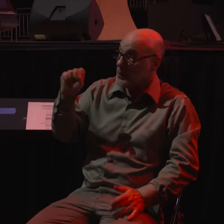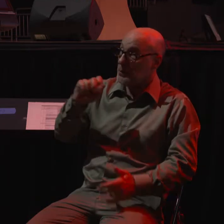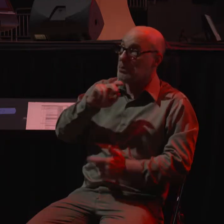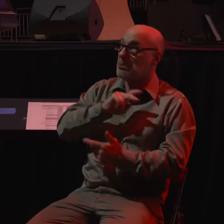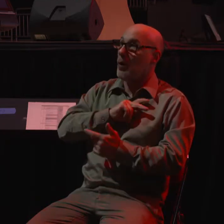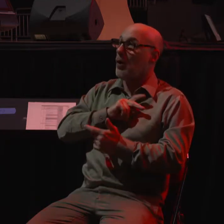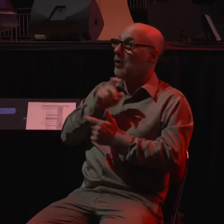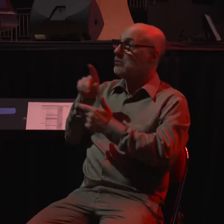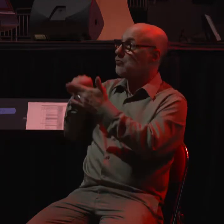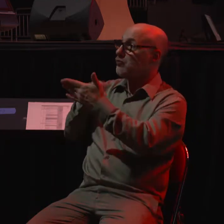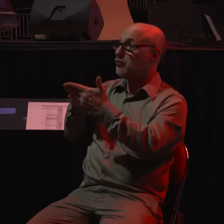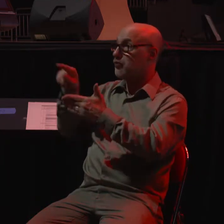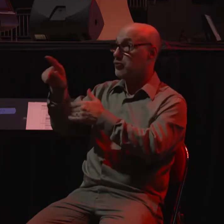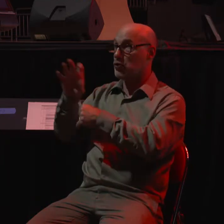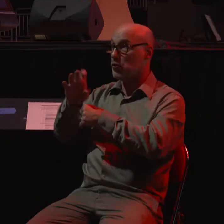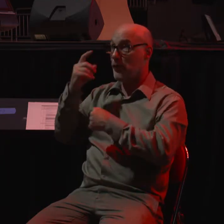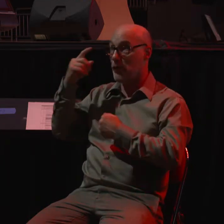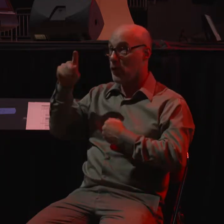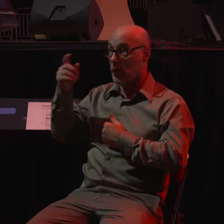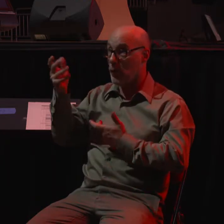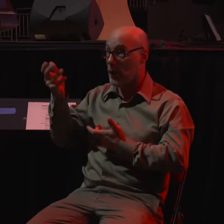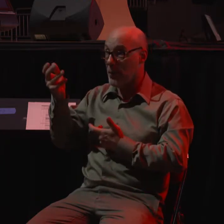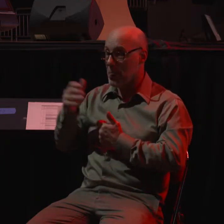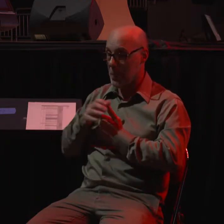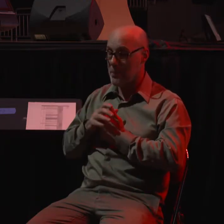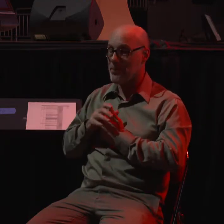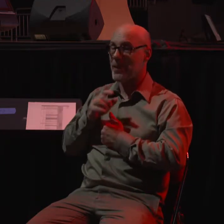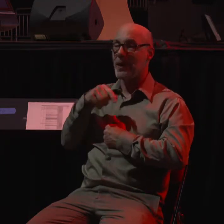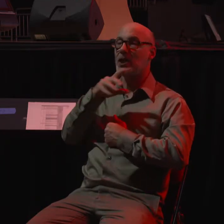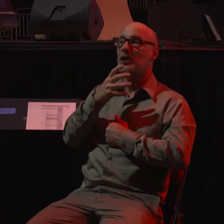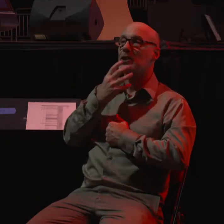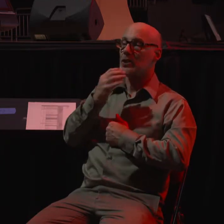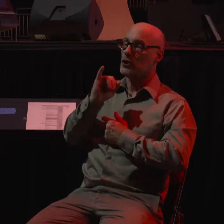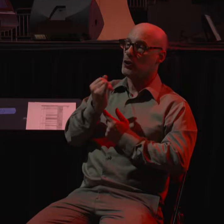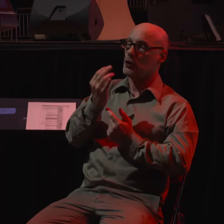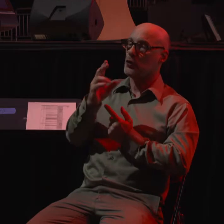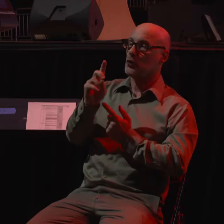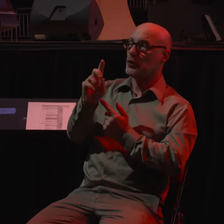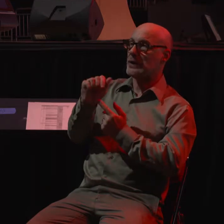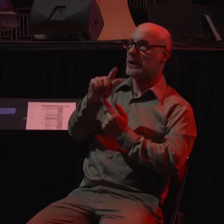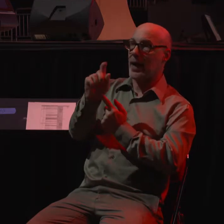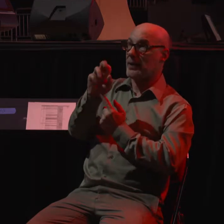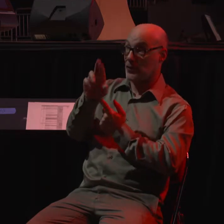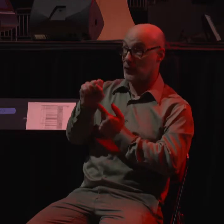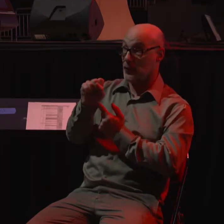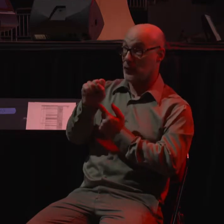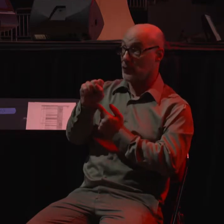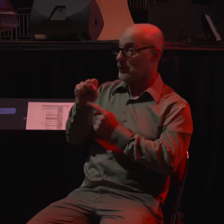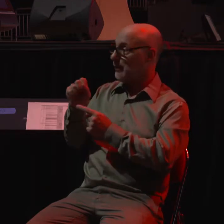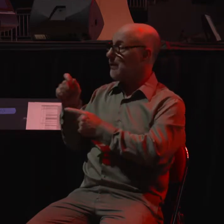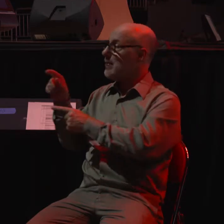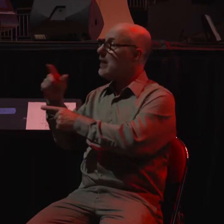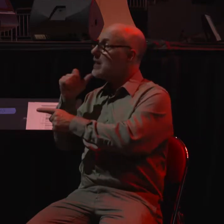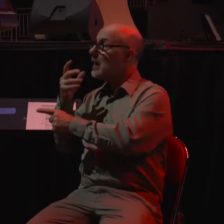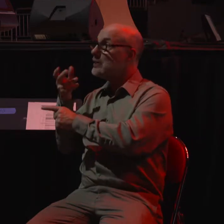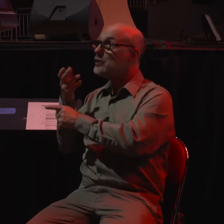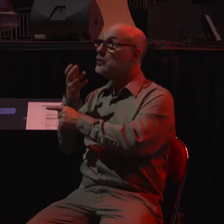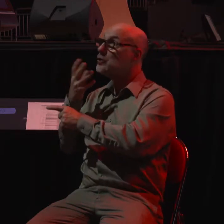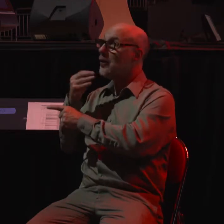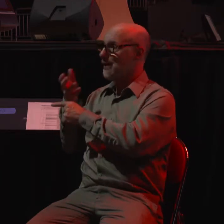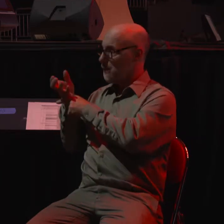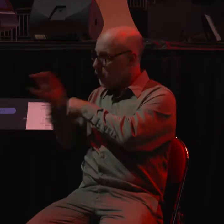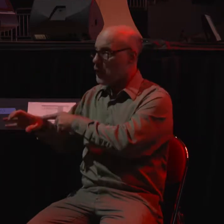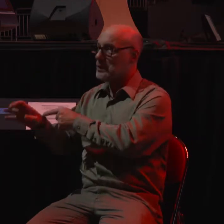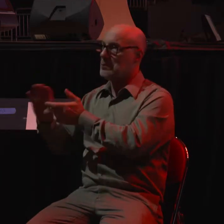against in Galatians is this, what's happening is the Judaizers are actually forcing the Gentiles to become Jews. Yeah.